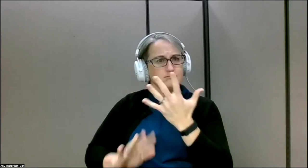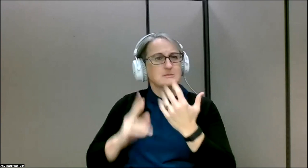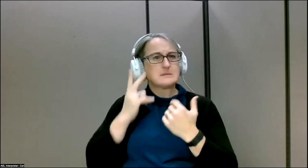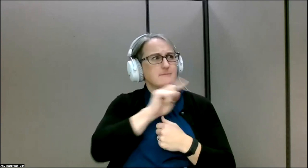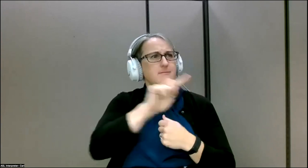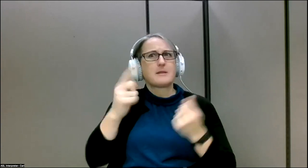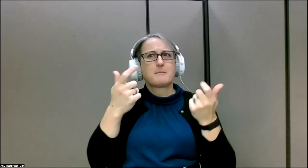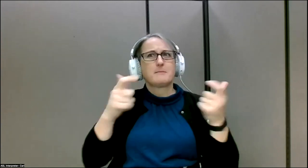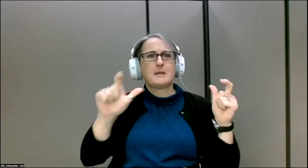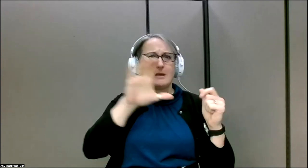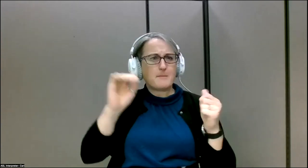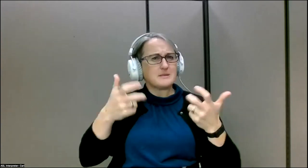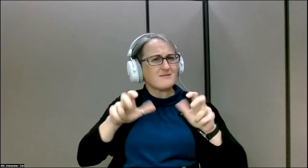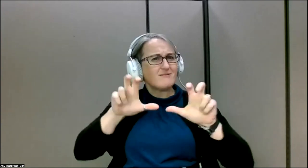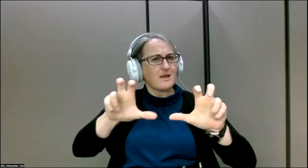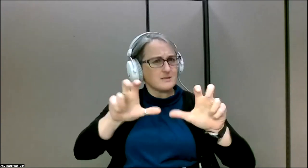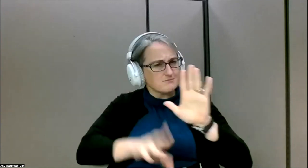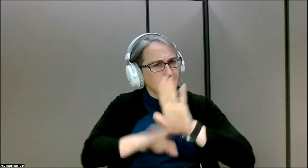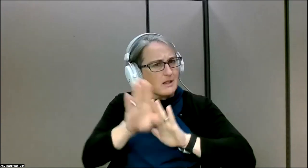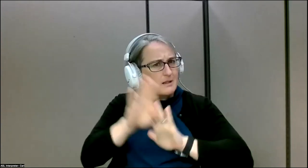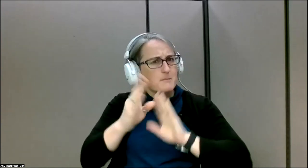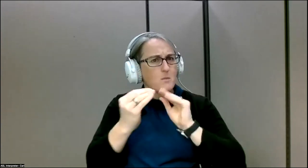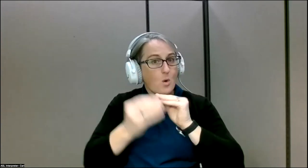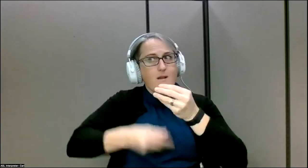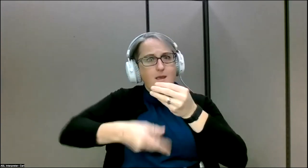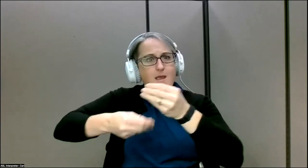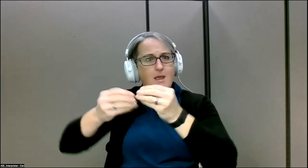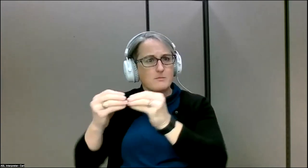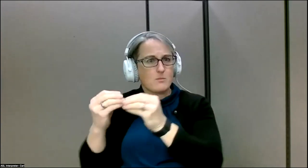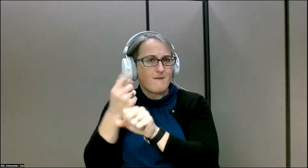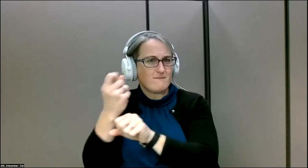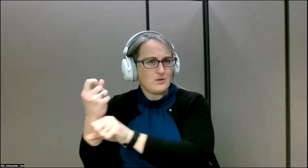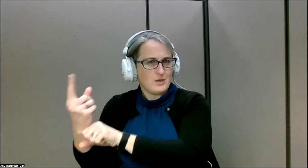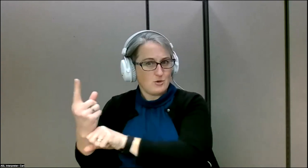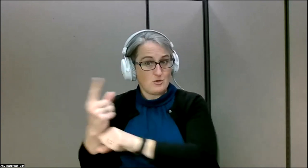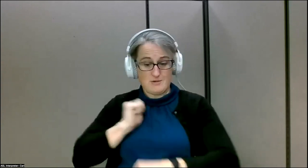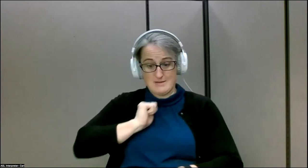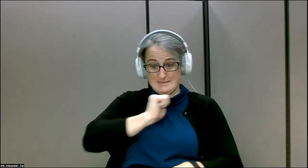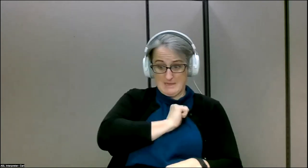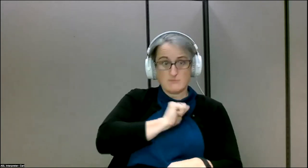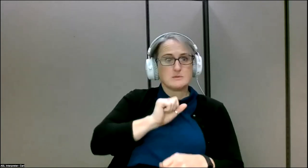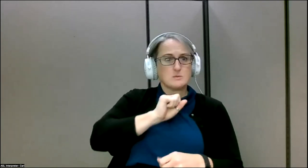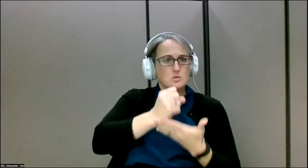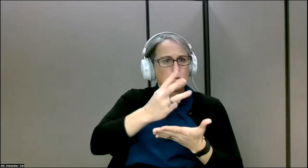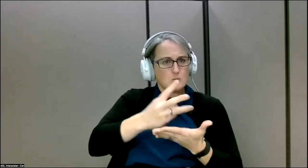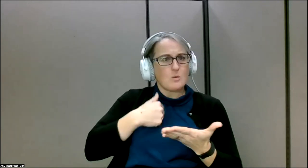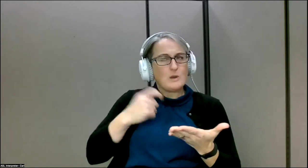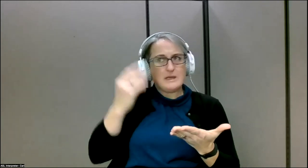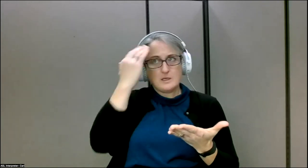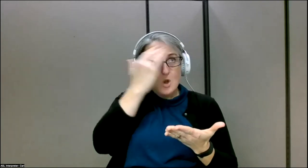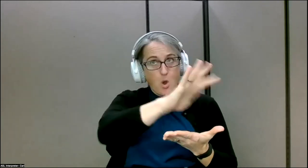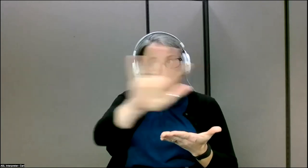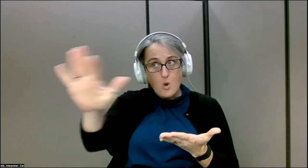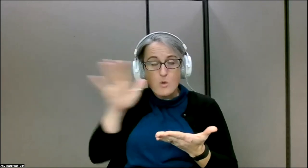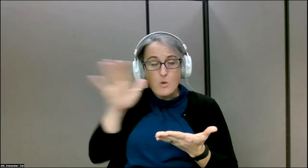companies invest in this and add to it every year. And then I think it's our job as social workers to make people aware of these features